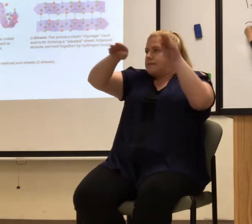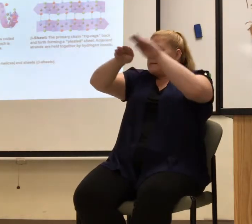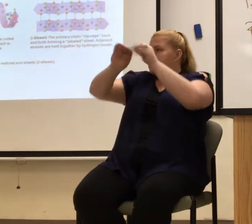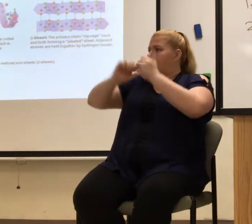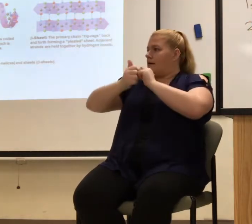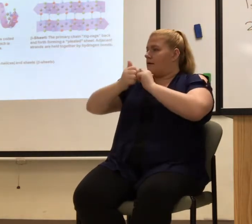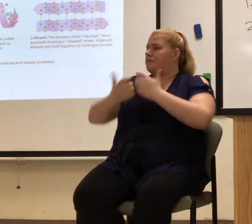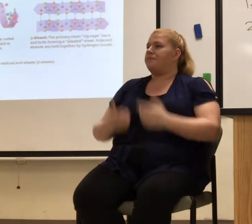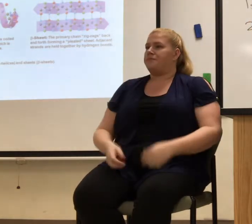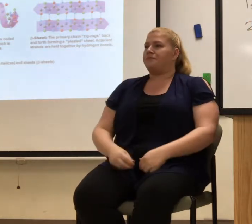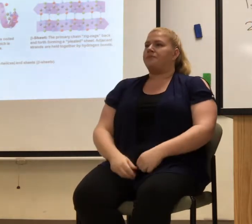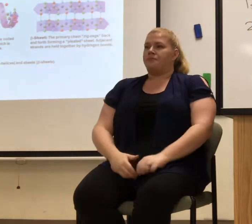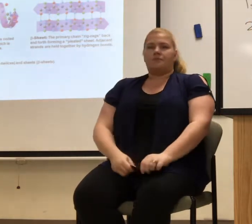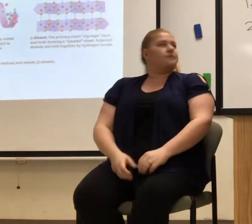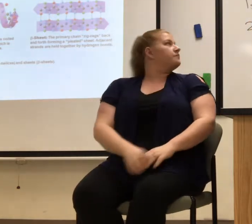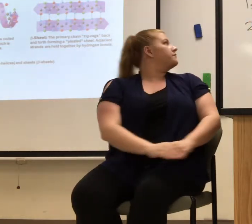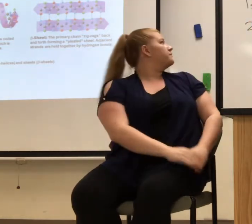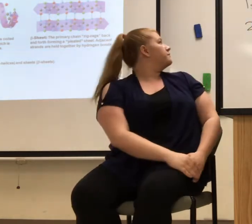So the second level,